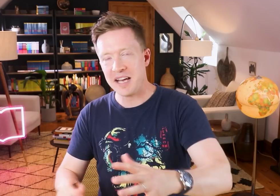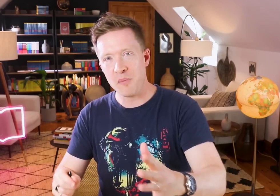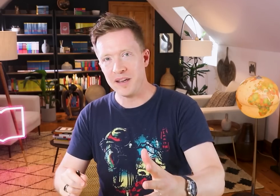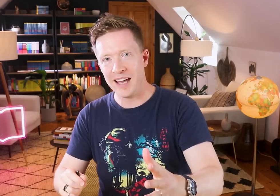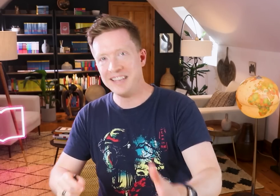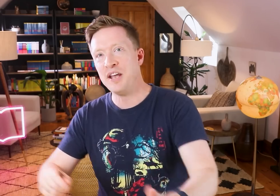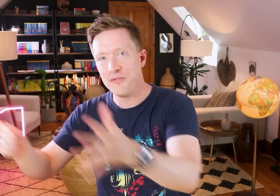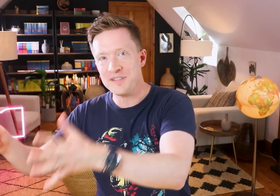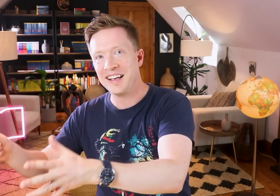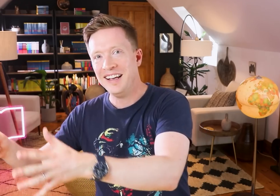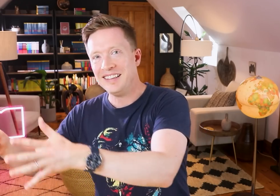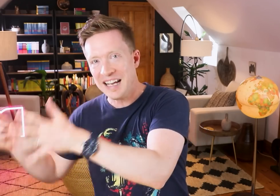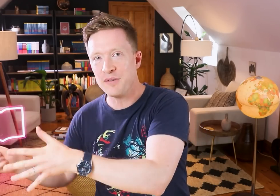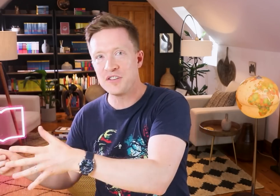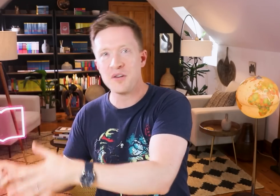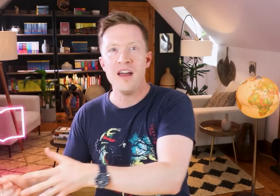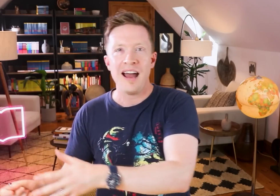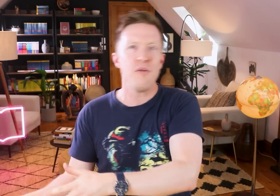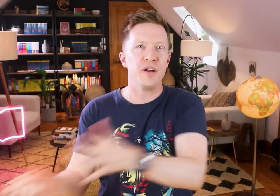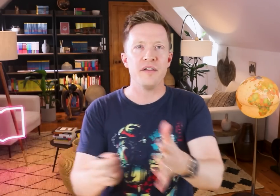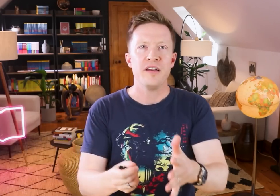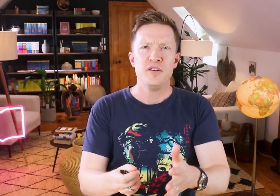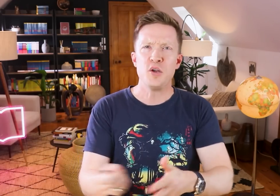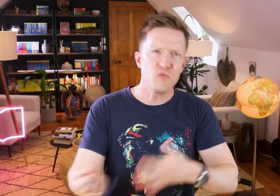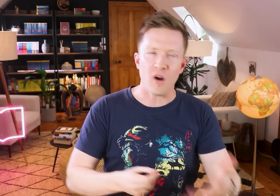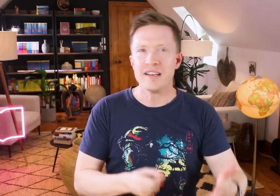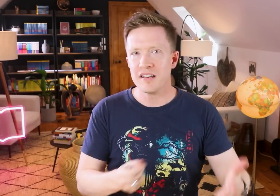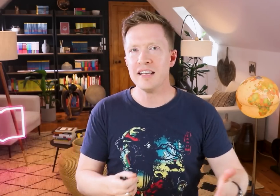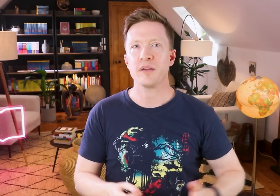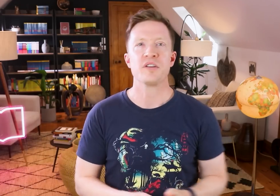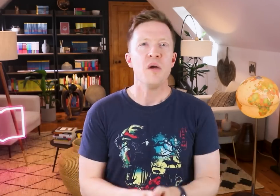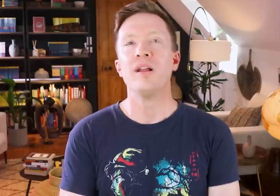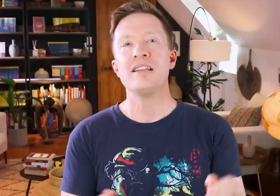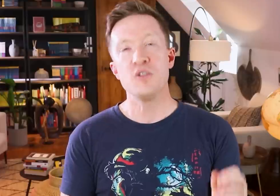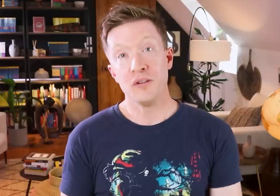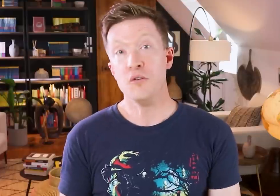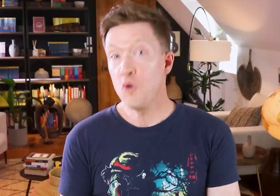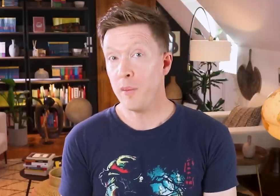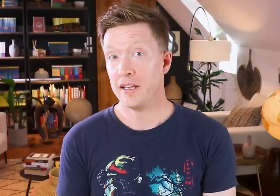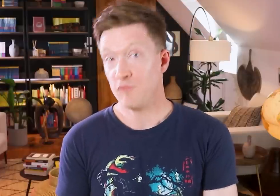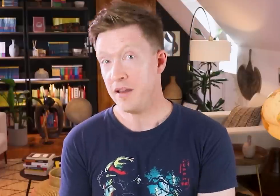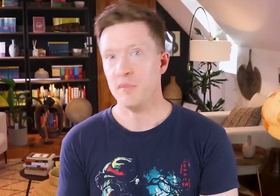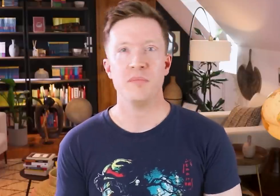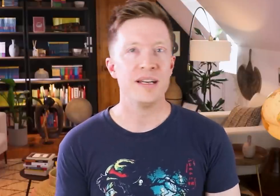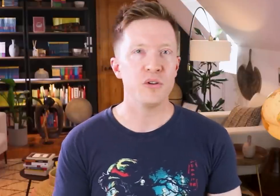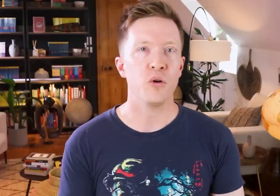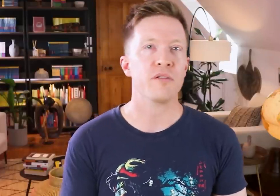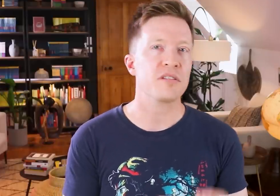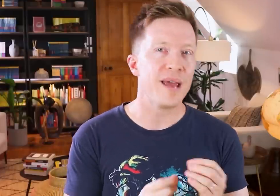because that would be a different language. So how on earth do you write sign language? Well, it's not normally written, but believe it or not, there are some